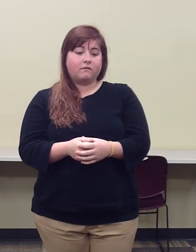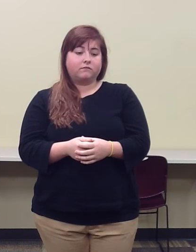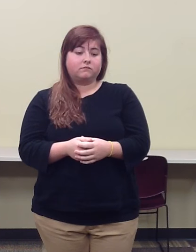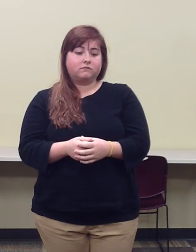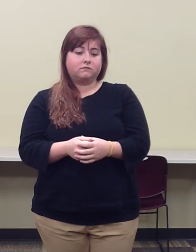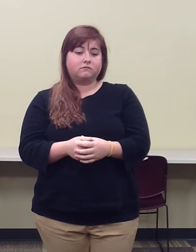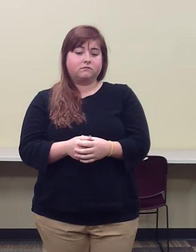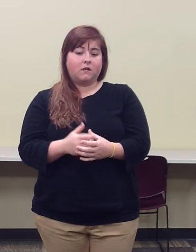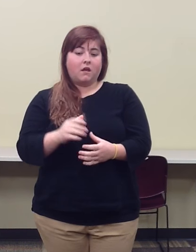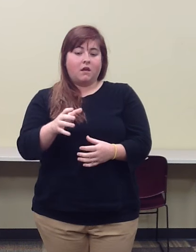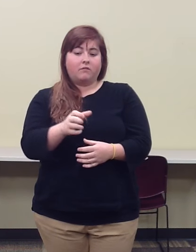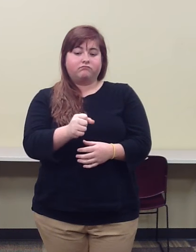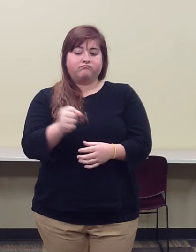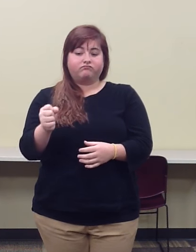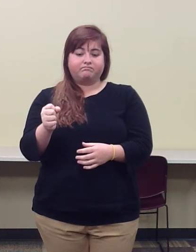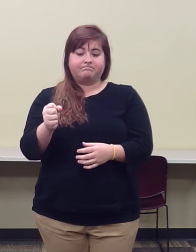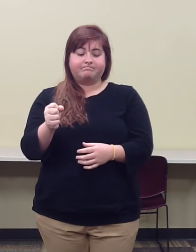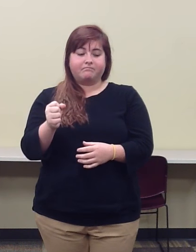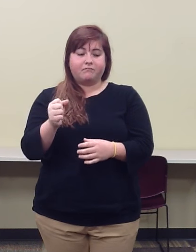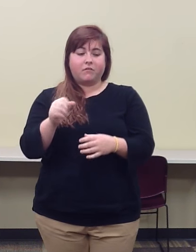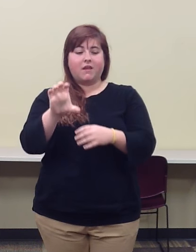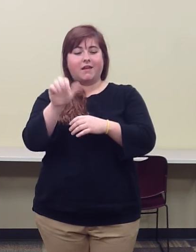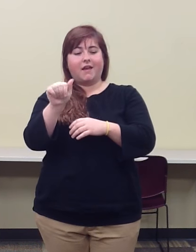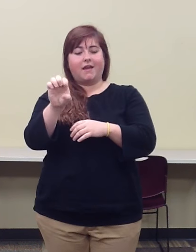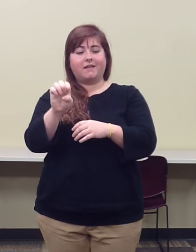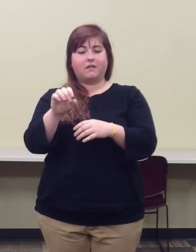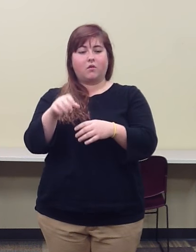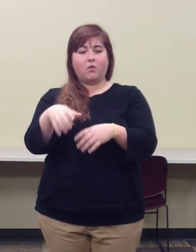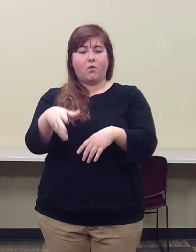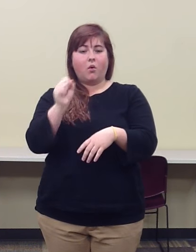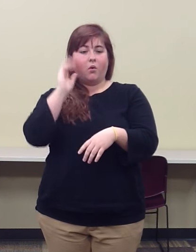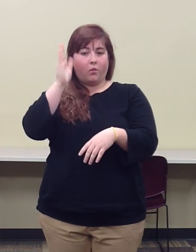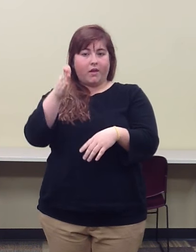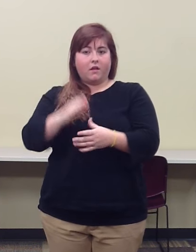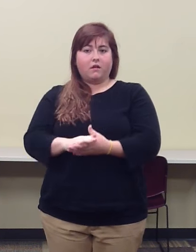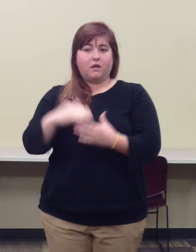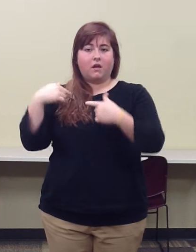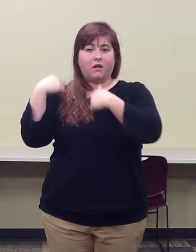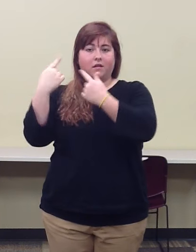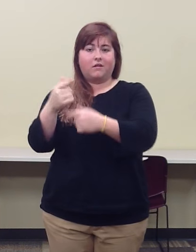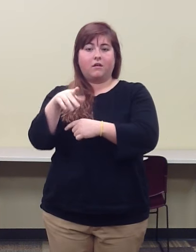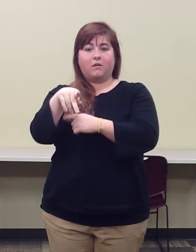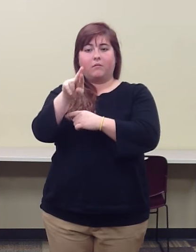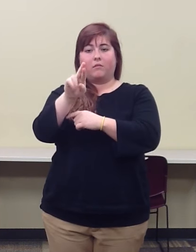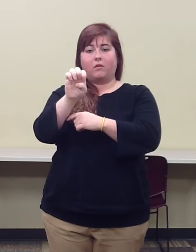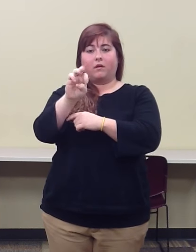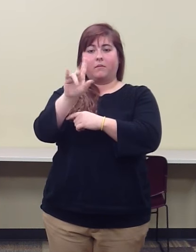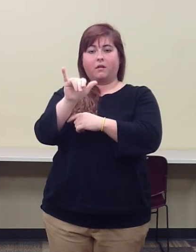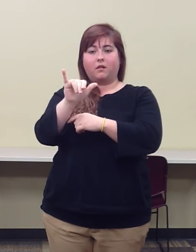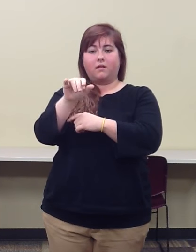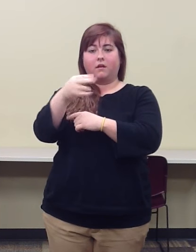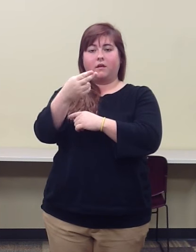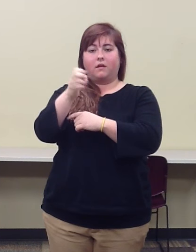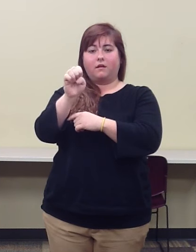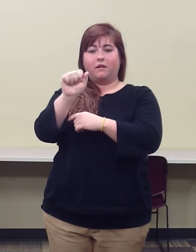is called a preliminary hearing. At this point, the defendant appears before the court for